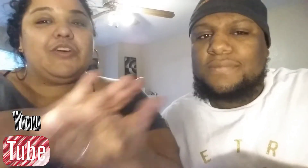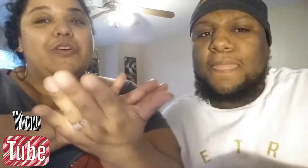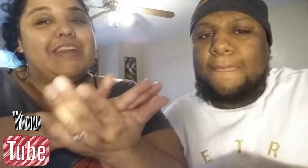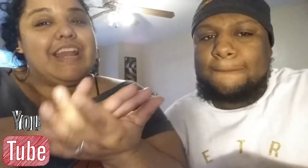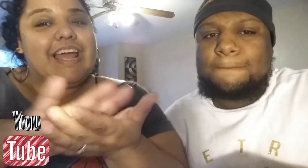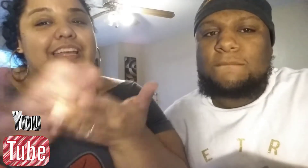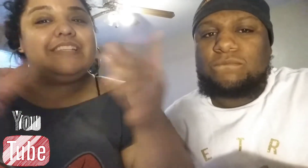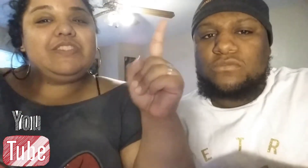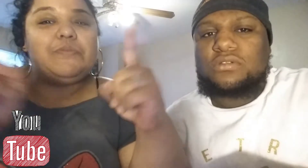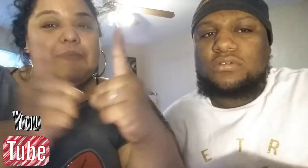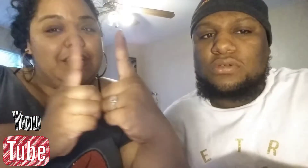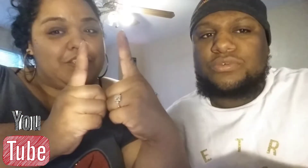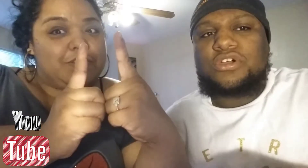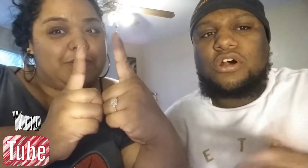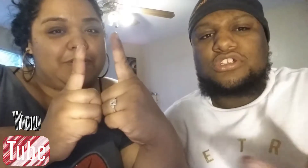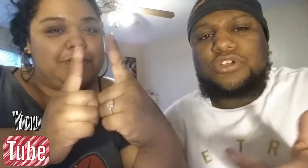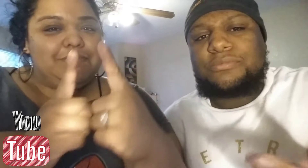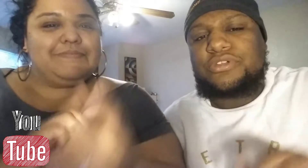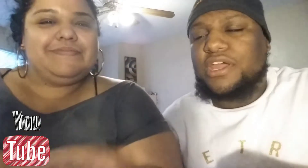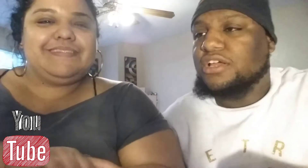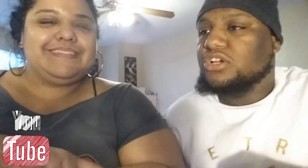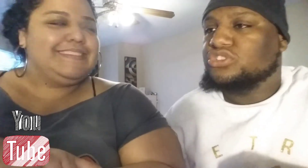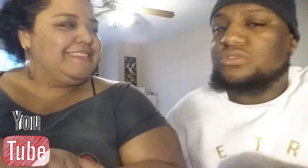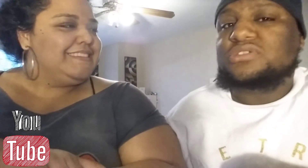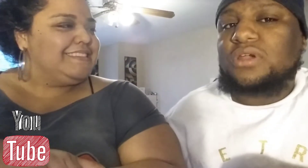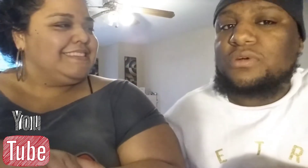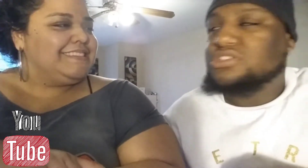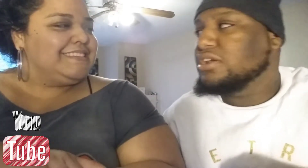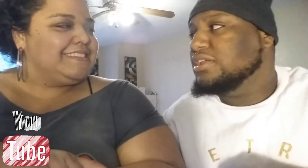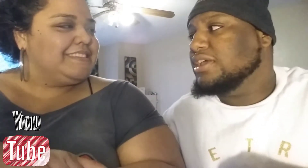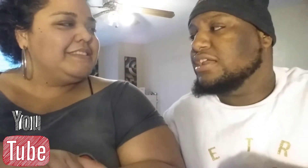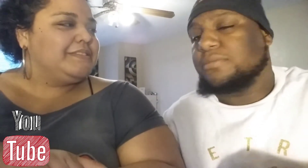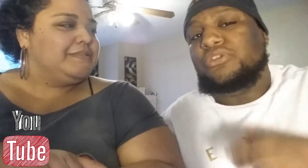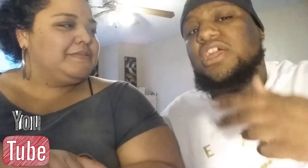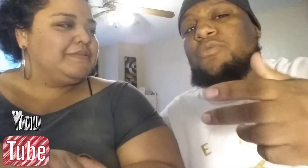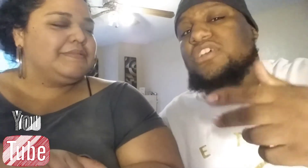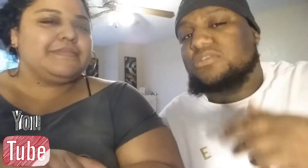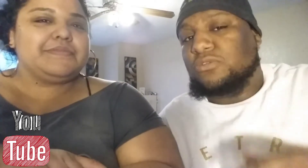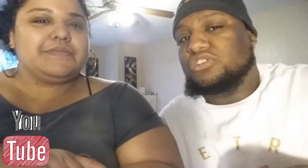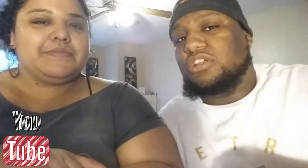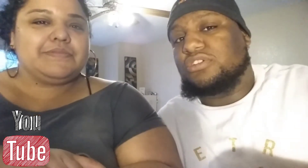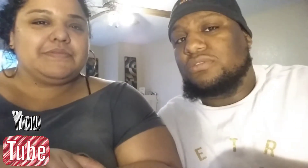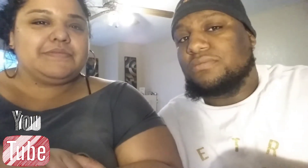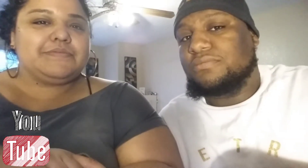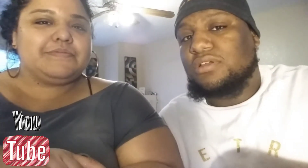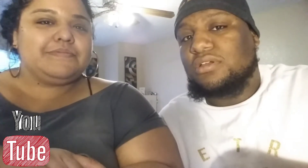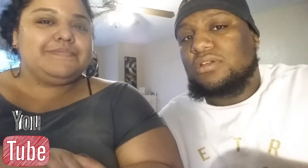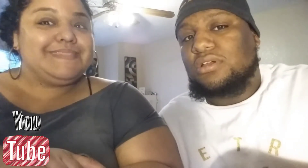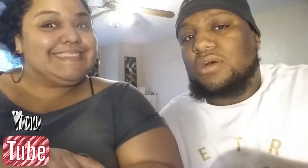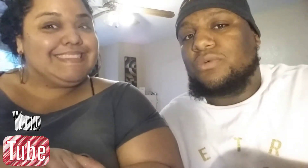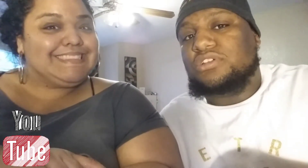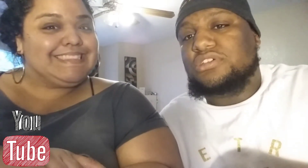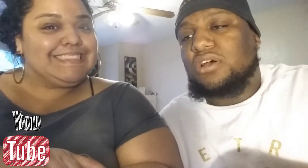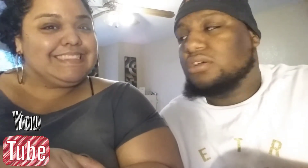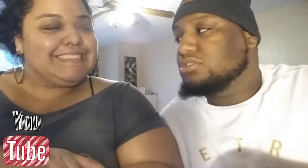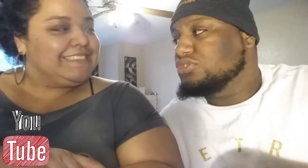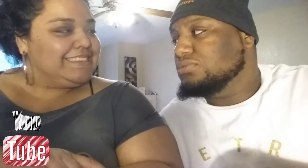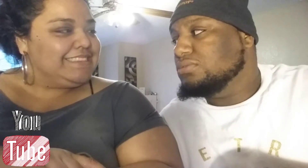feel me? You can go, nice to meet you. We all should communicate. So this is what I want y'all to, how to communicate with us. I want y'all to do. I want y'all to